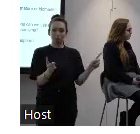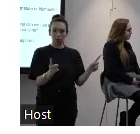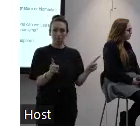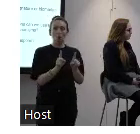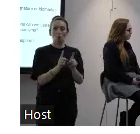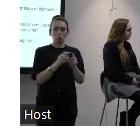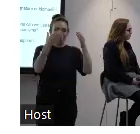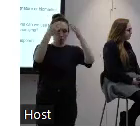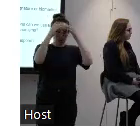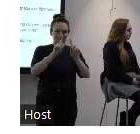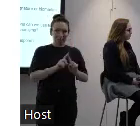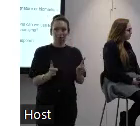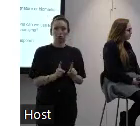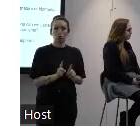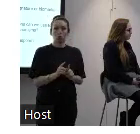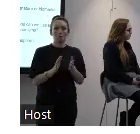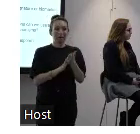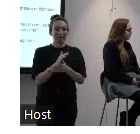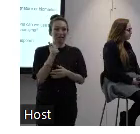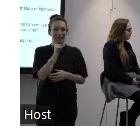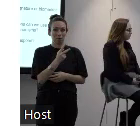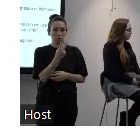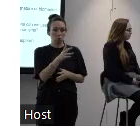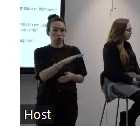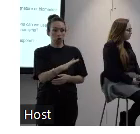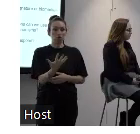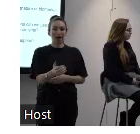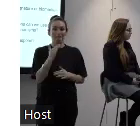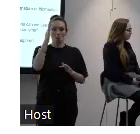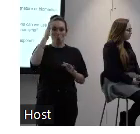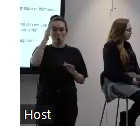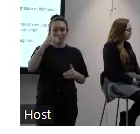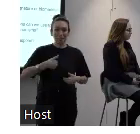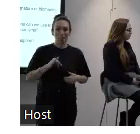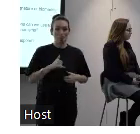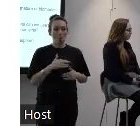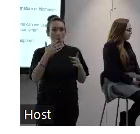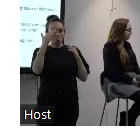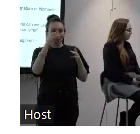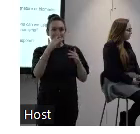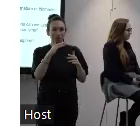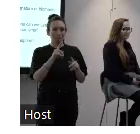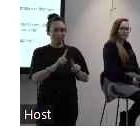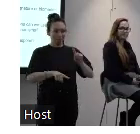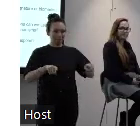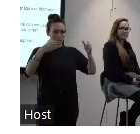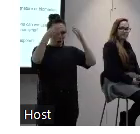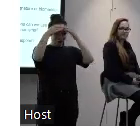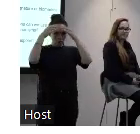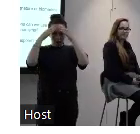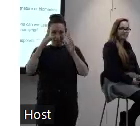autism present in the same way. They don't look the same, they don't have the same symptoms, they don't have the same biological profile. But can we